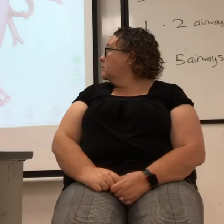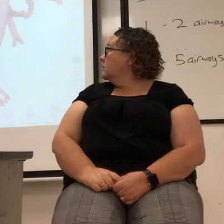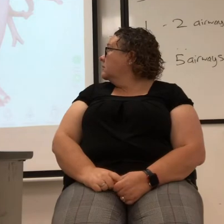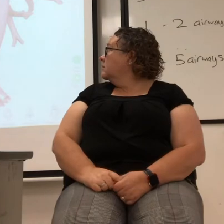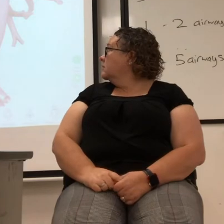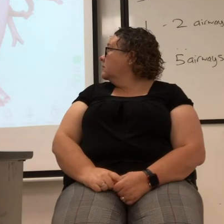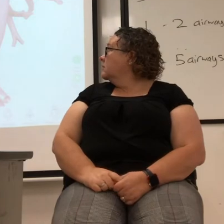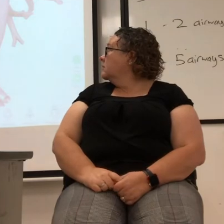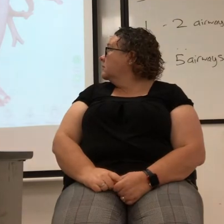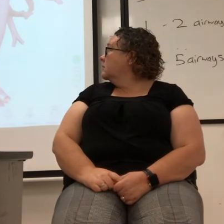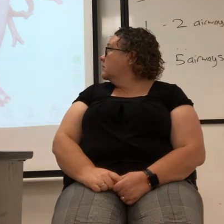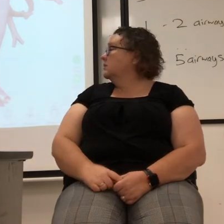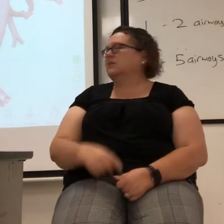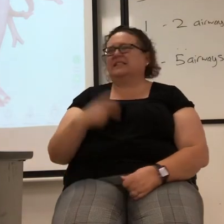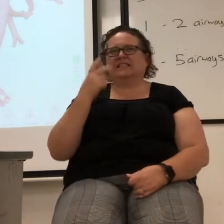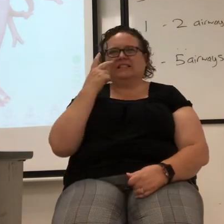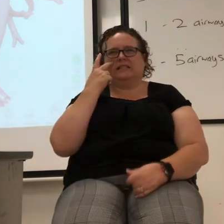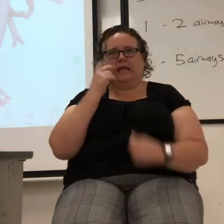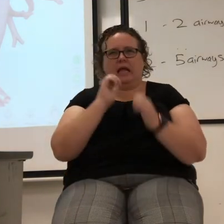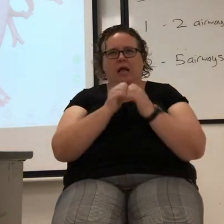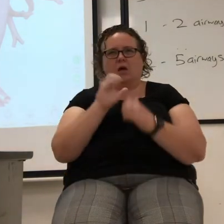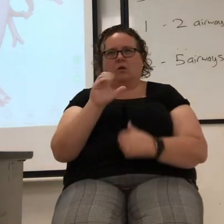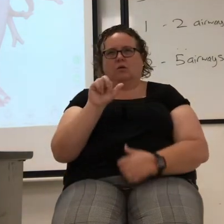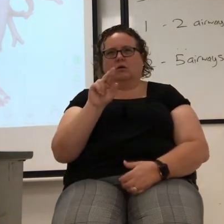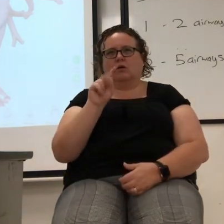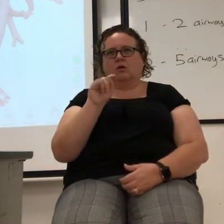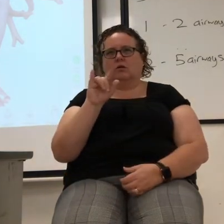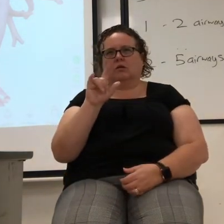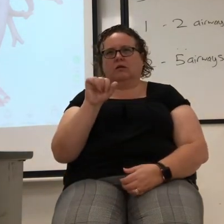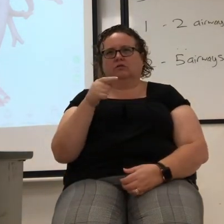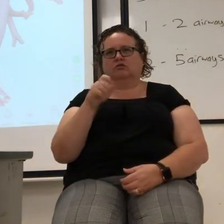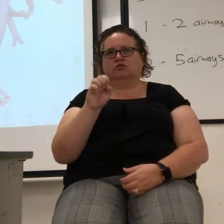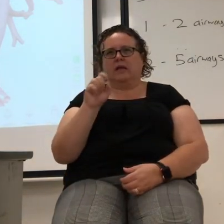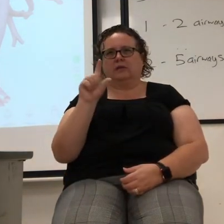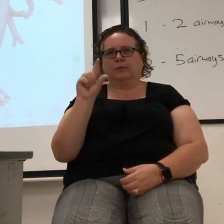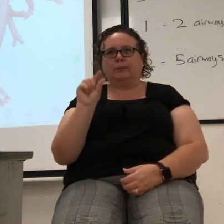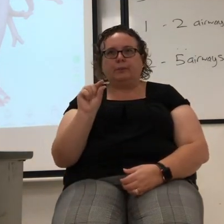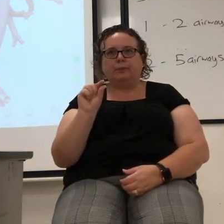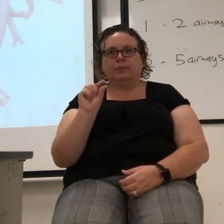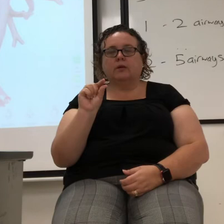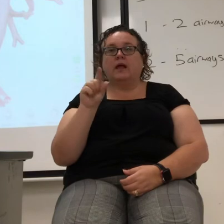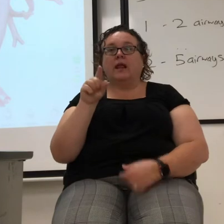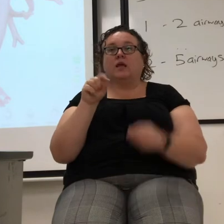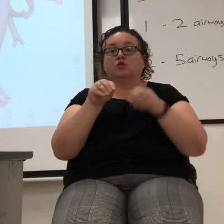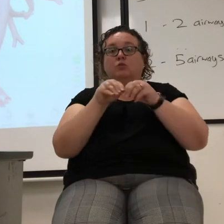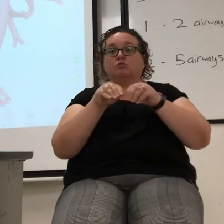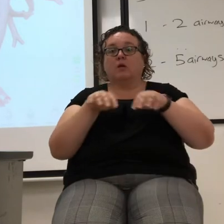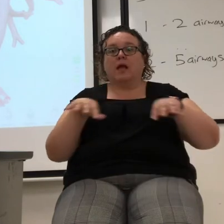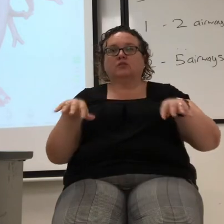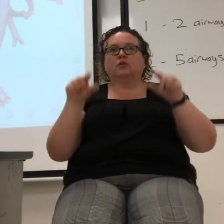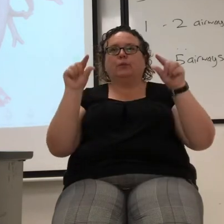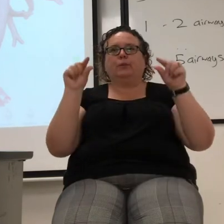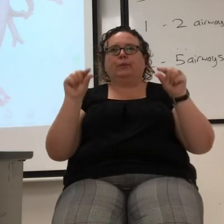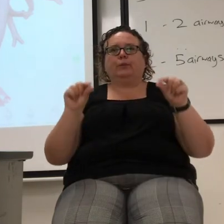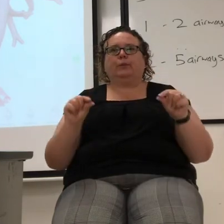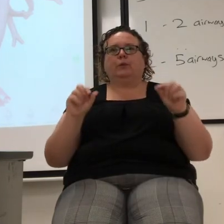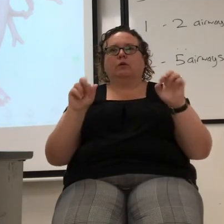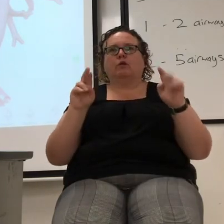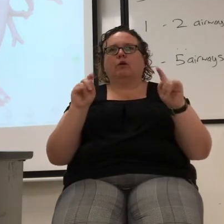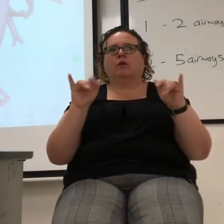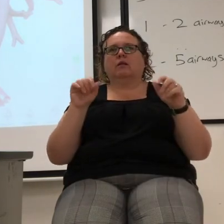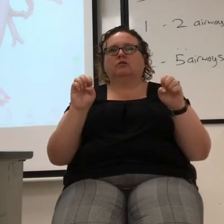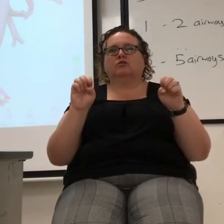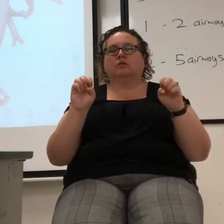Look at how the cartilage has decreased. This is all cartilage, and as you branch, you're losing cartilage. This